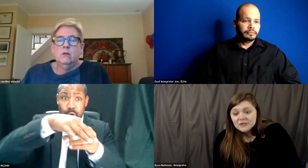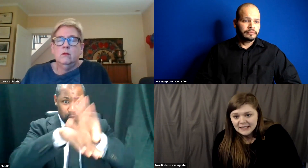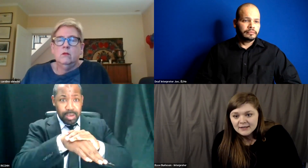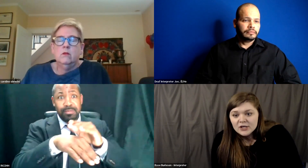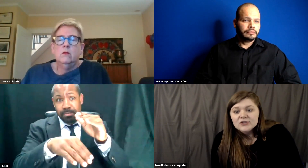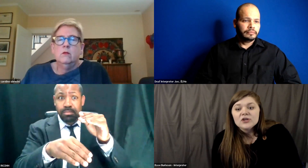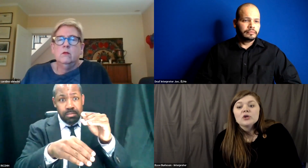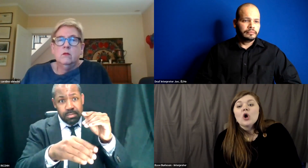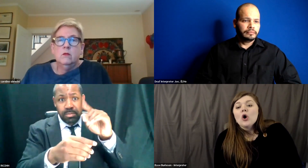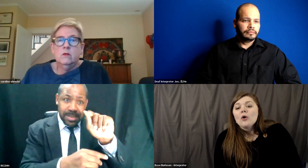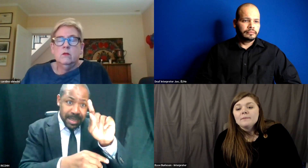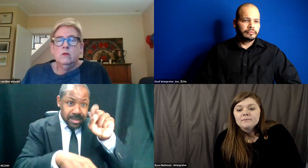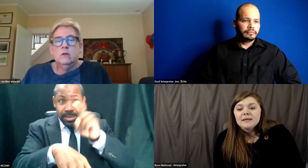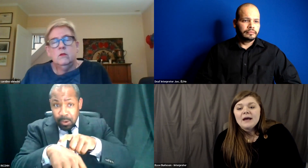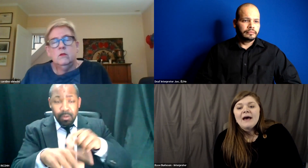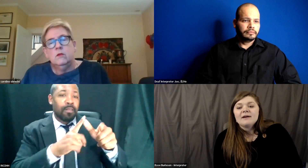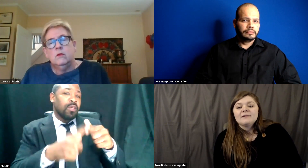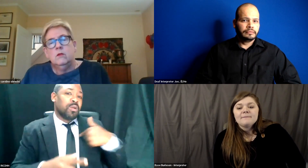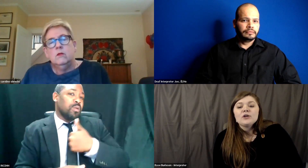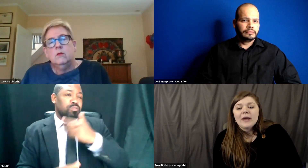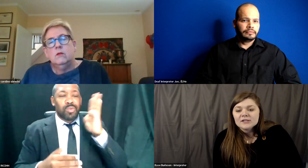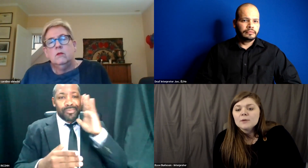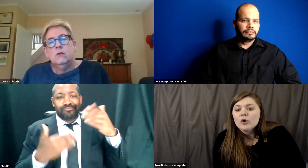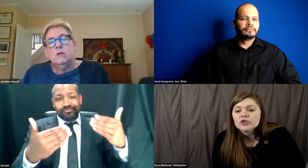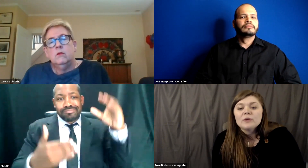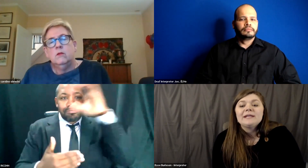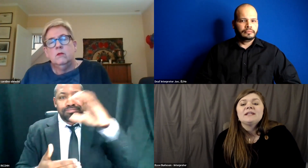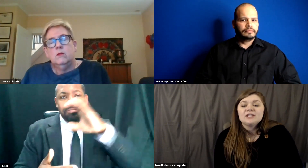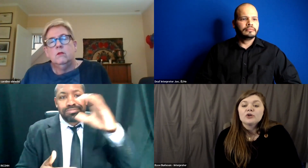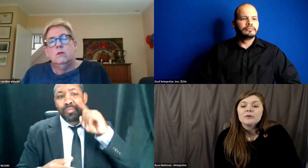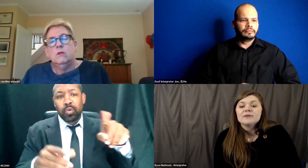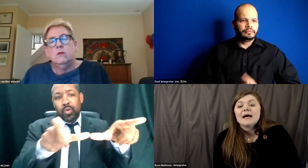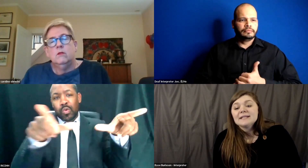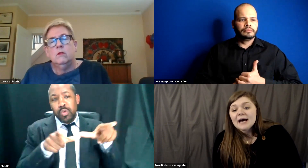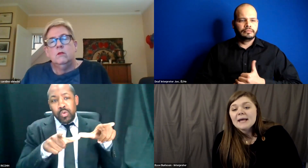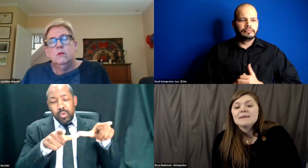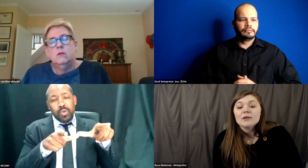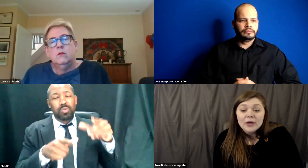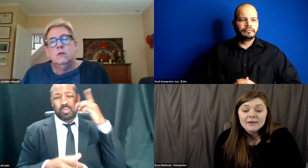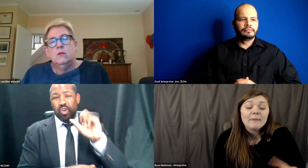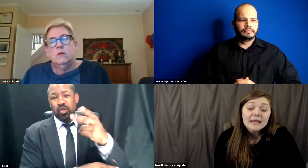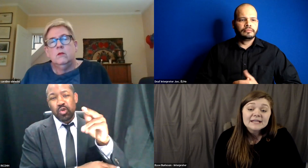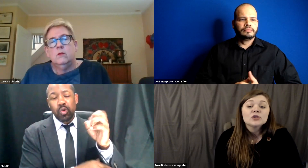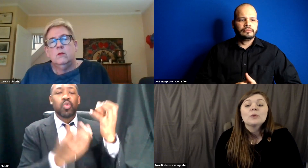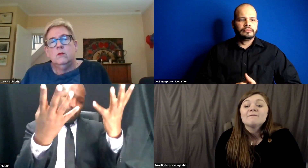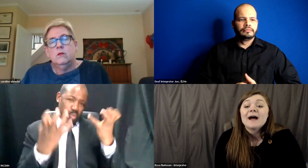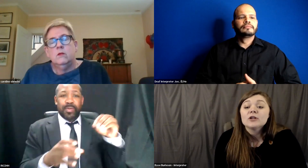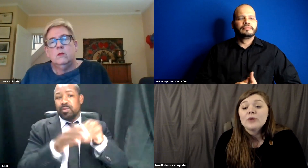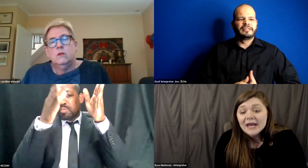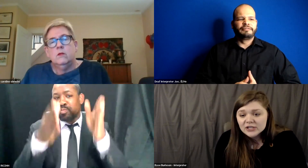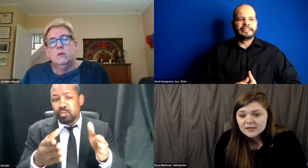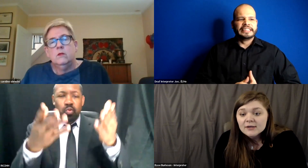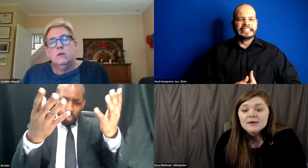in person so that you can all have a, you know, hands-on approach, and we need to agree with that time and that place so that we can